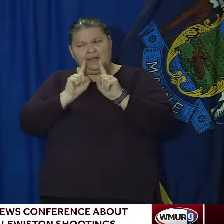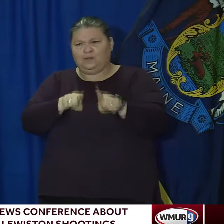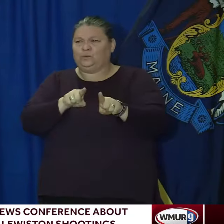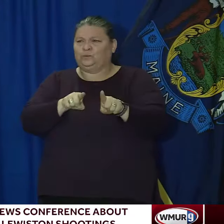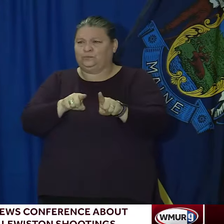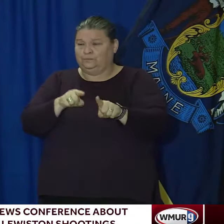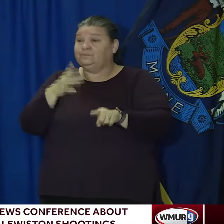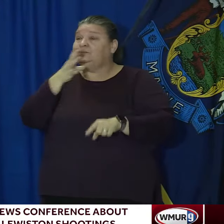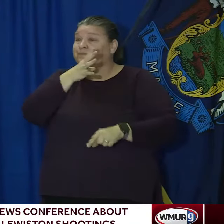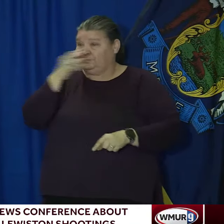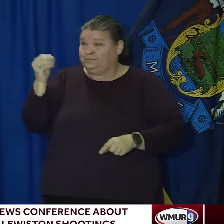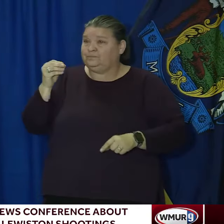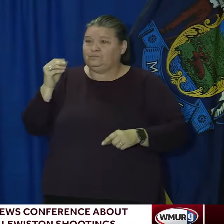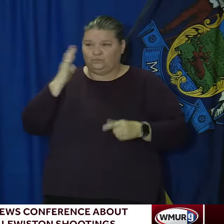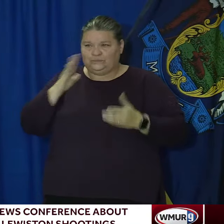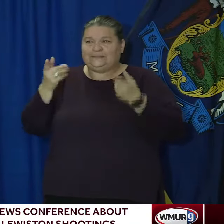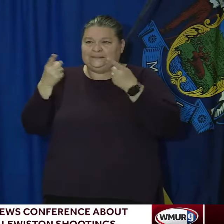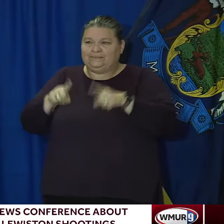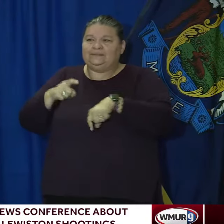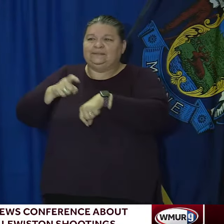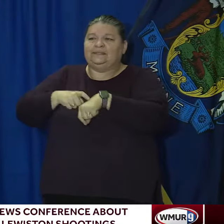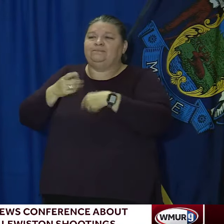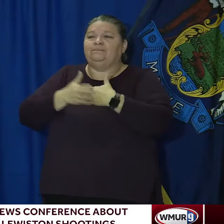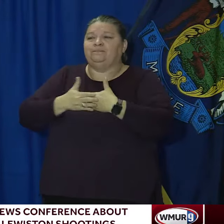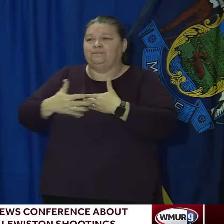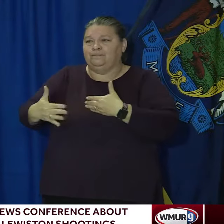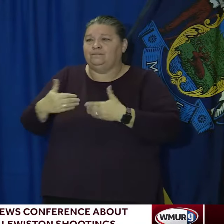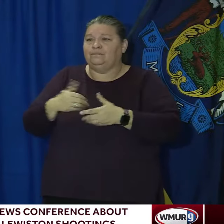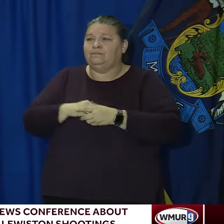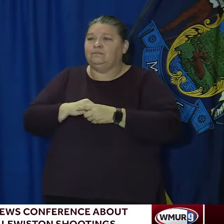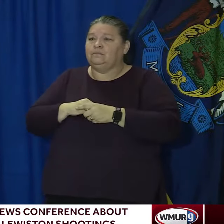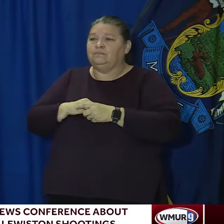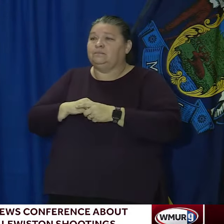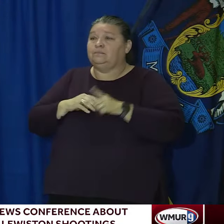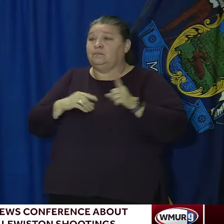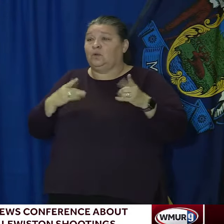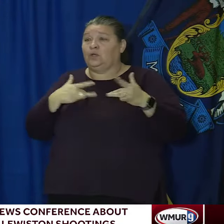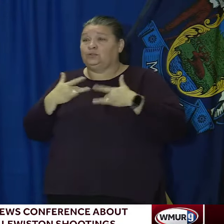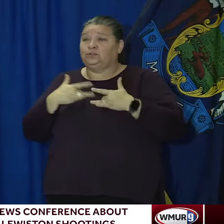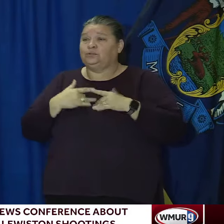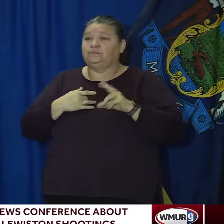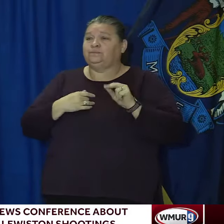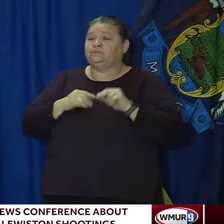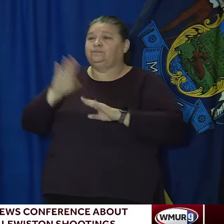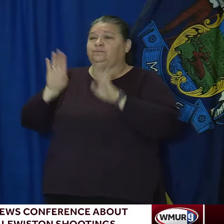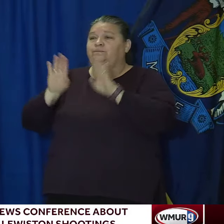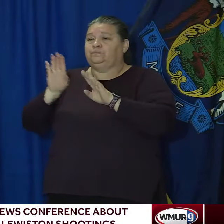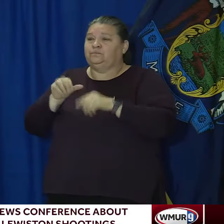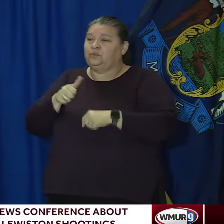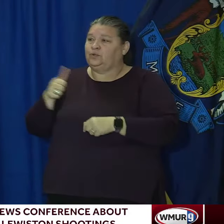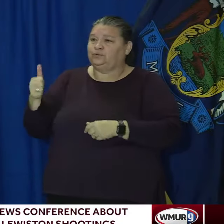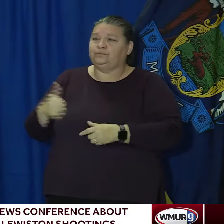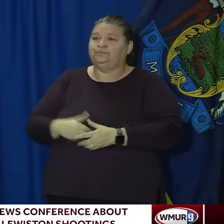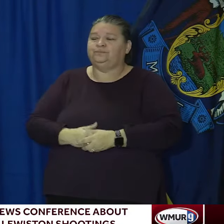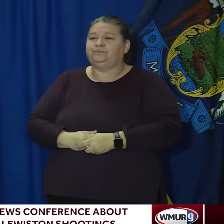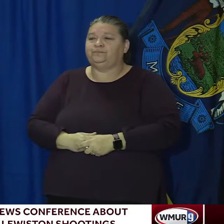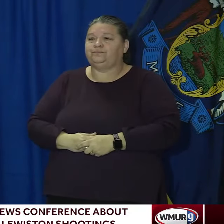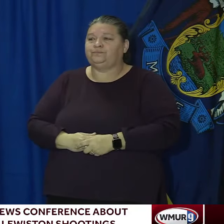happen in due course. But are you concerned? I'm sorry, next question. Excuse me. Governor.